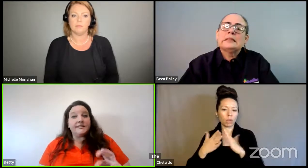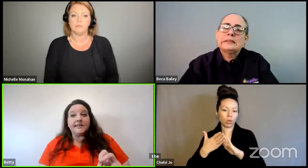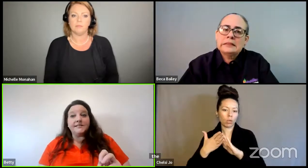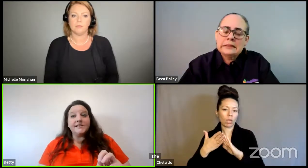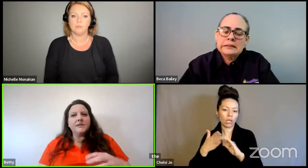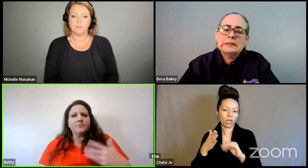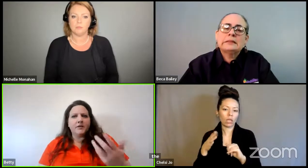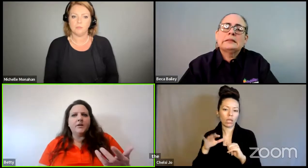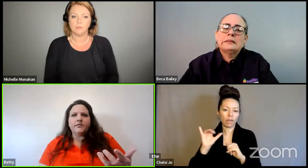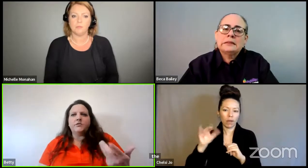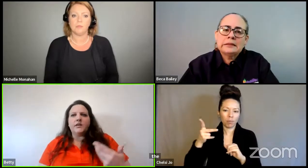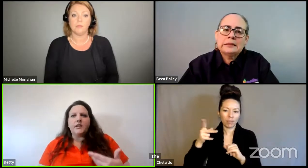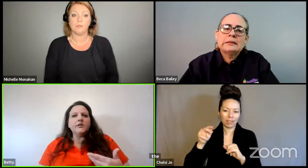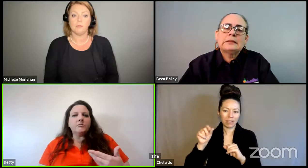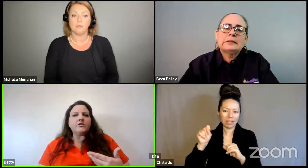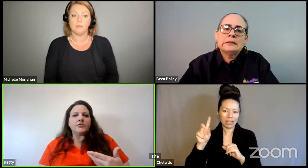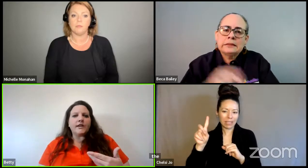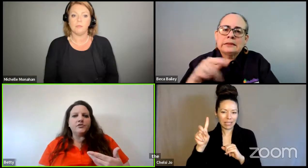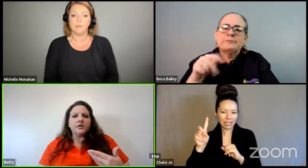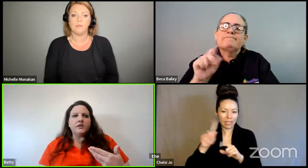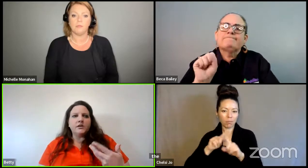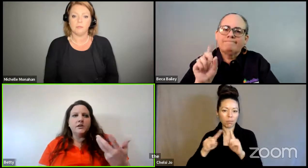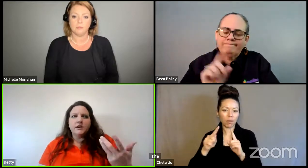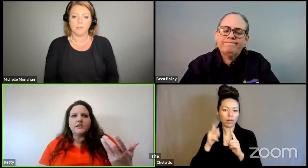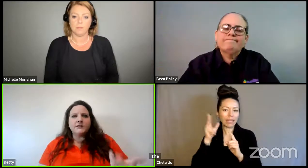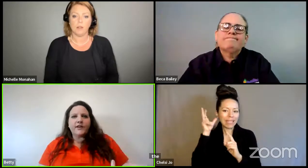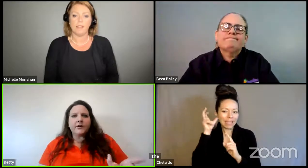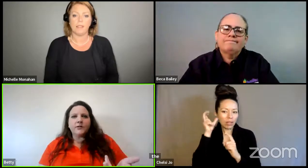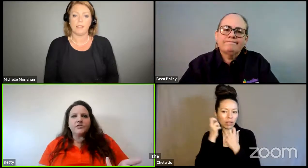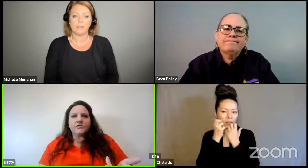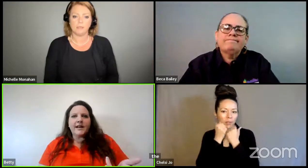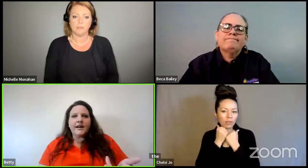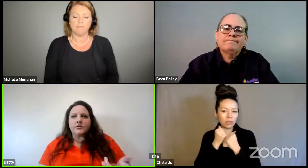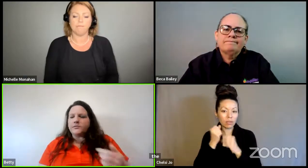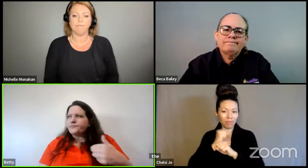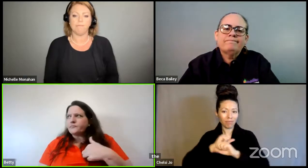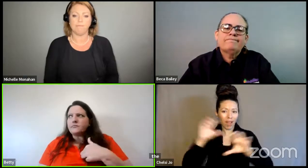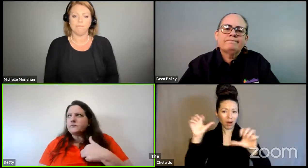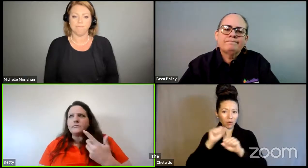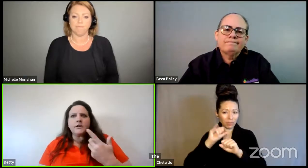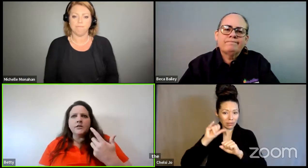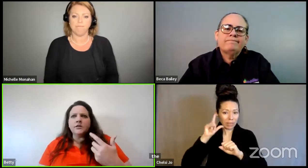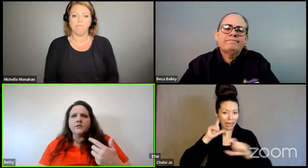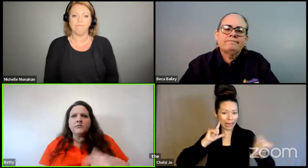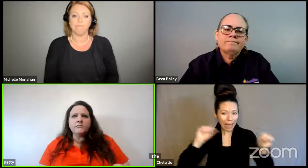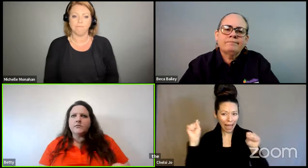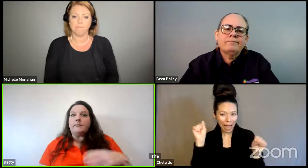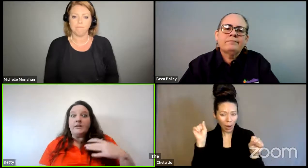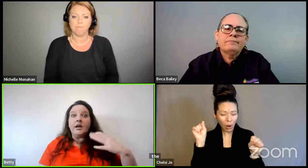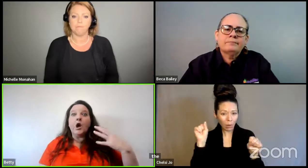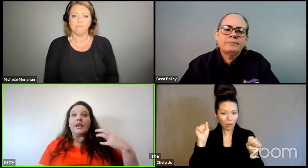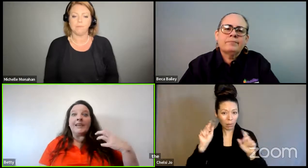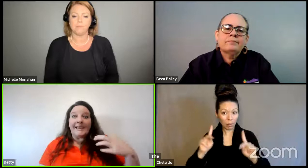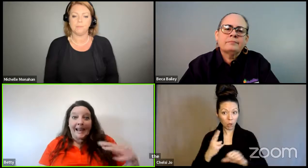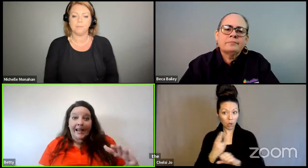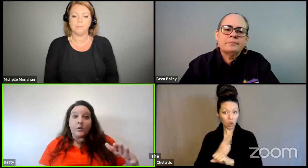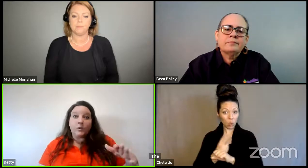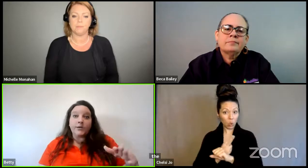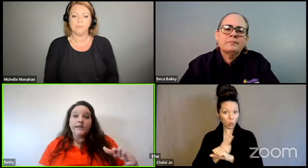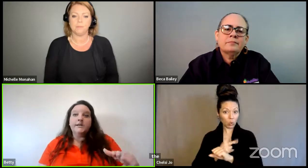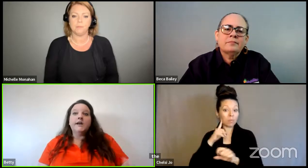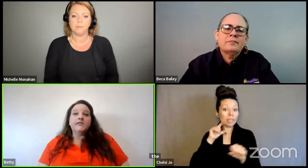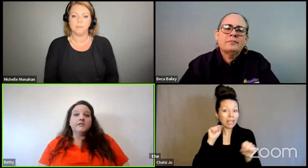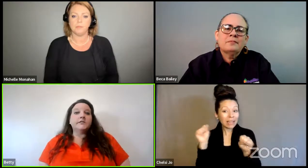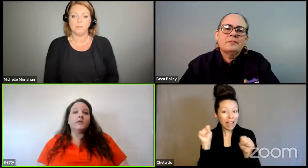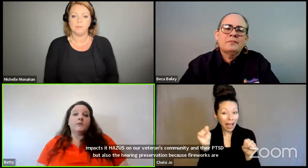their PTSD, but also the hearing preservation, because Right. fireworks are loud, Hmm. I mean,